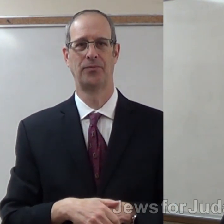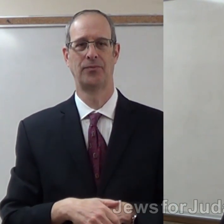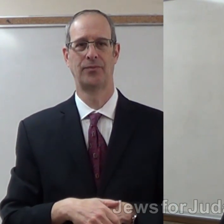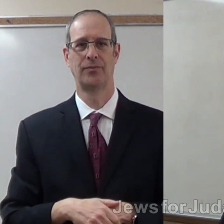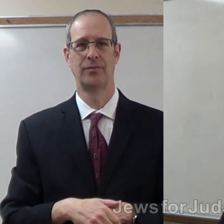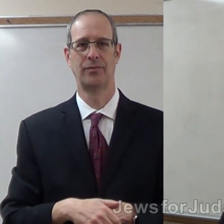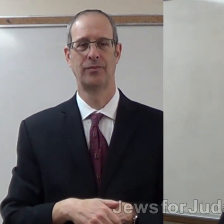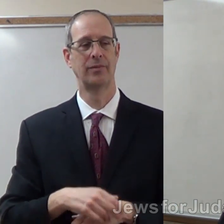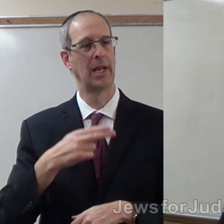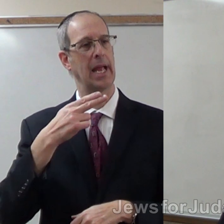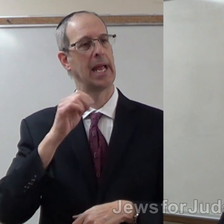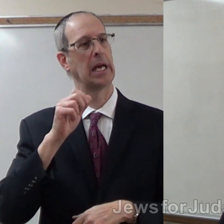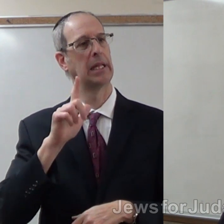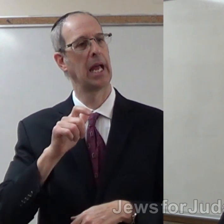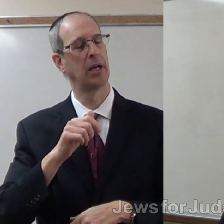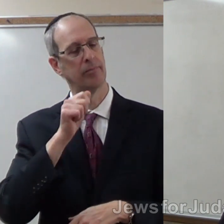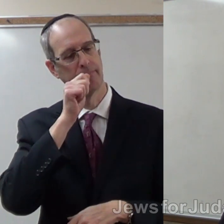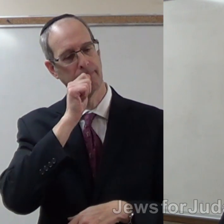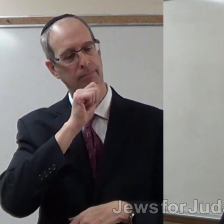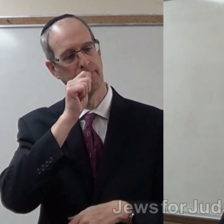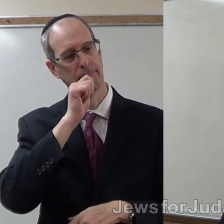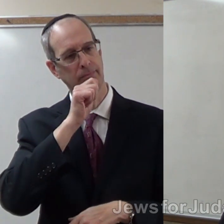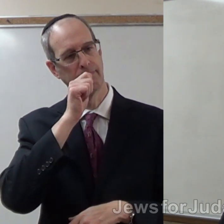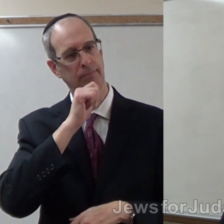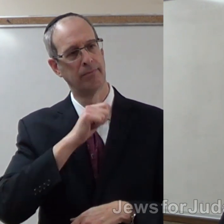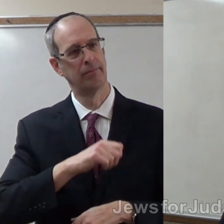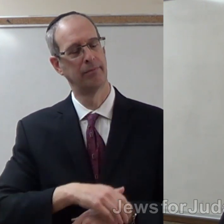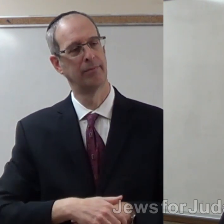And Hillel very patiently